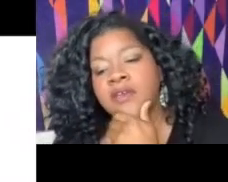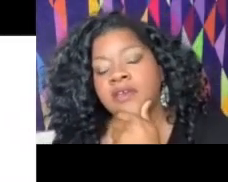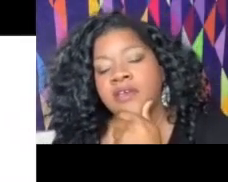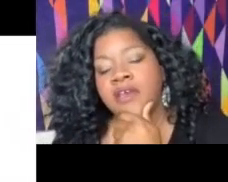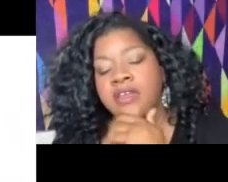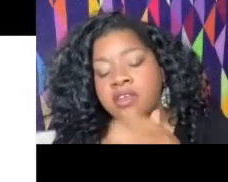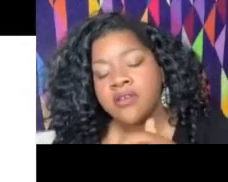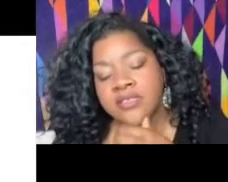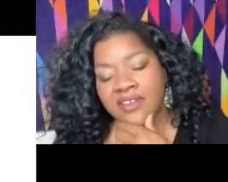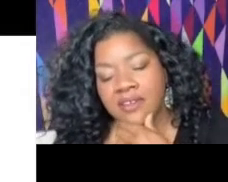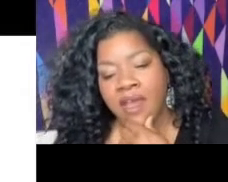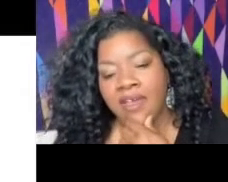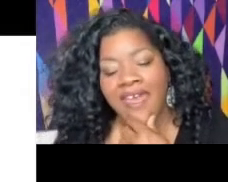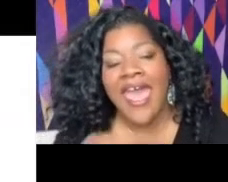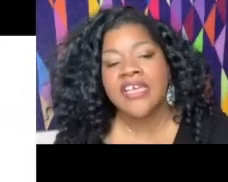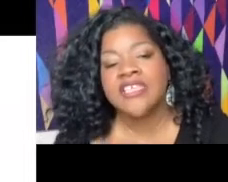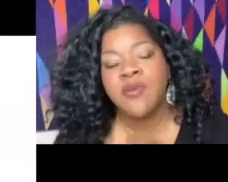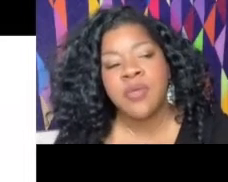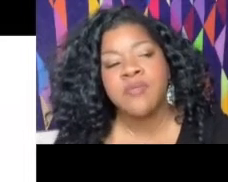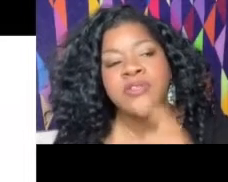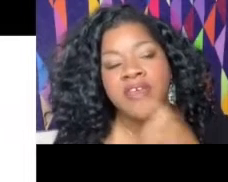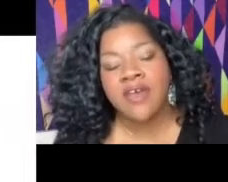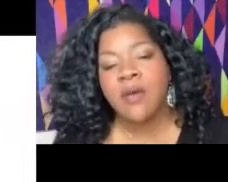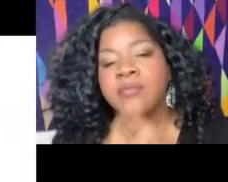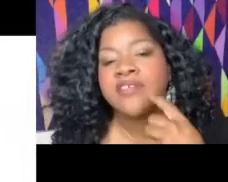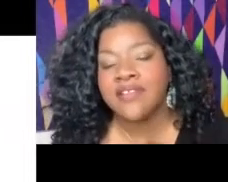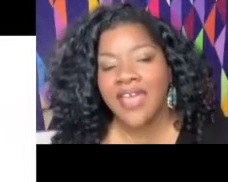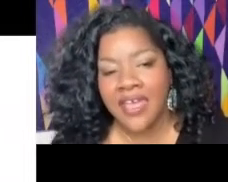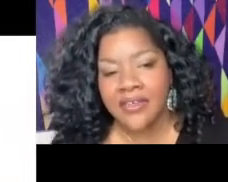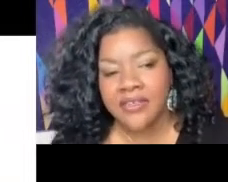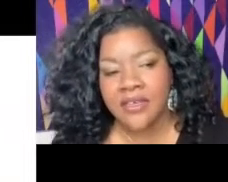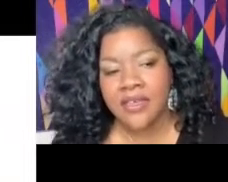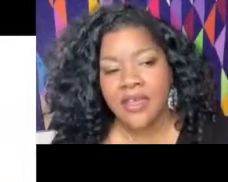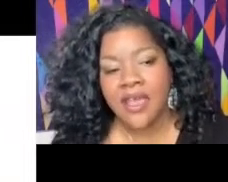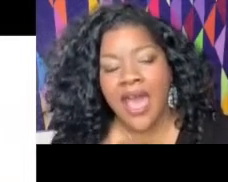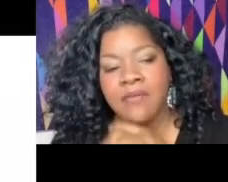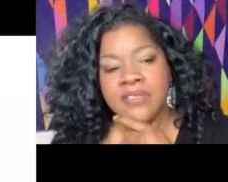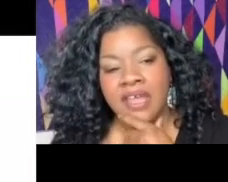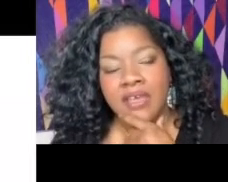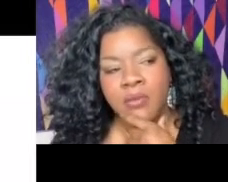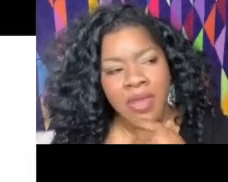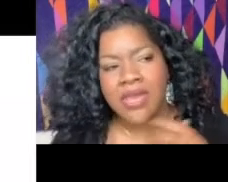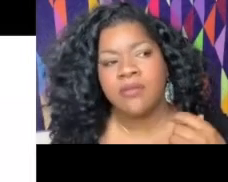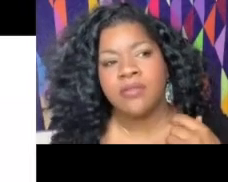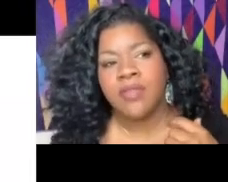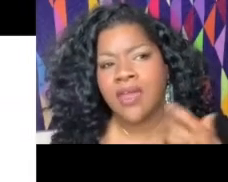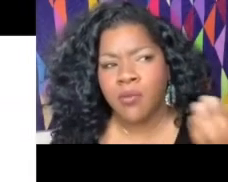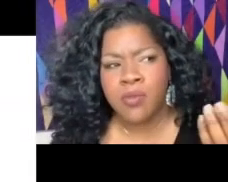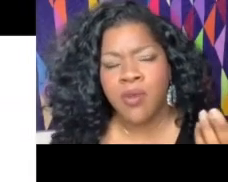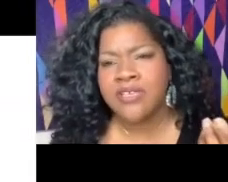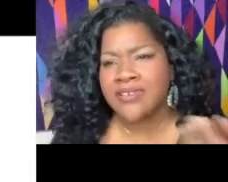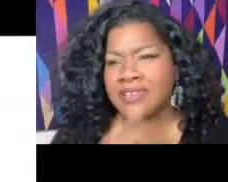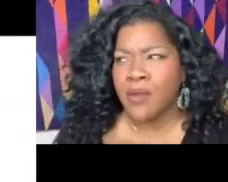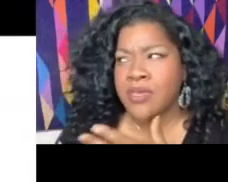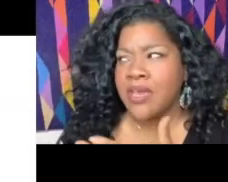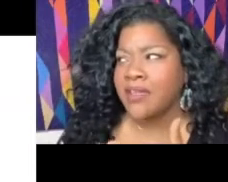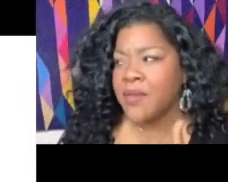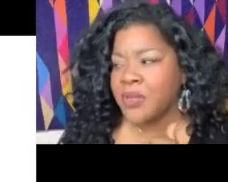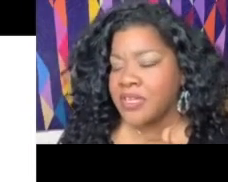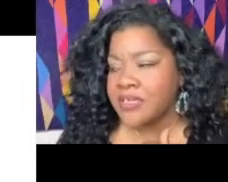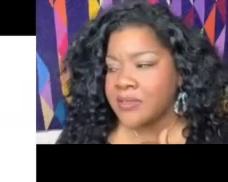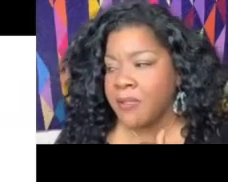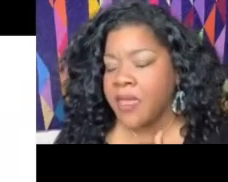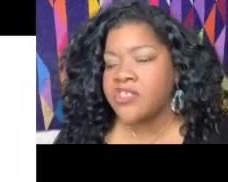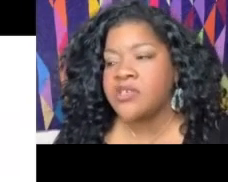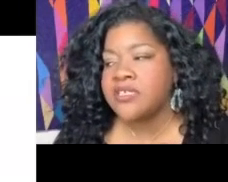and near Standing Rock asked for people to come to the land, I was like, wait, like, are we protesting? Are we yelling